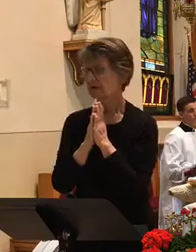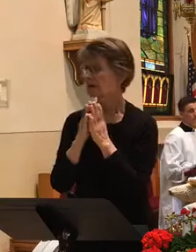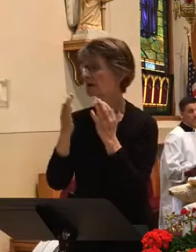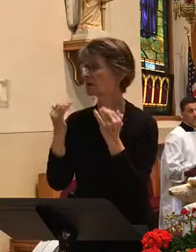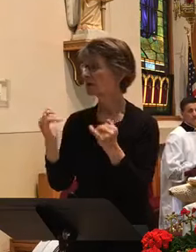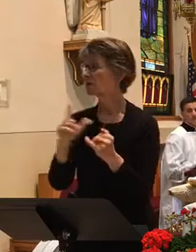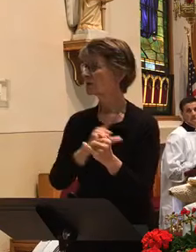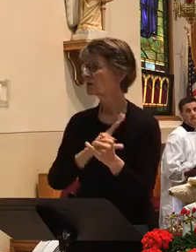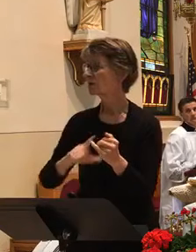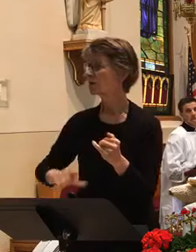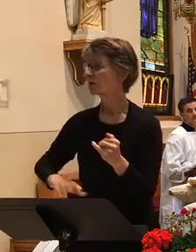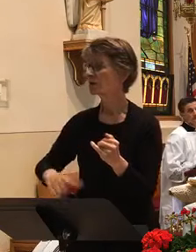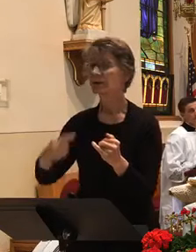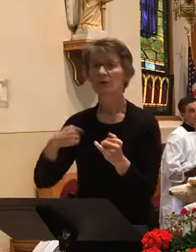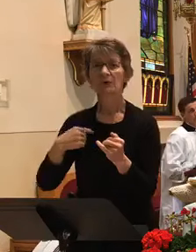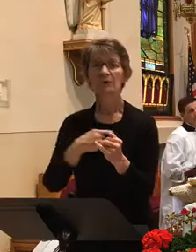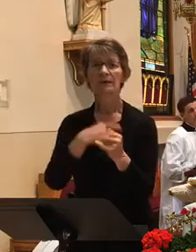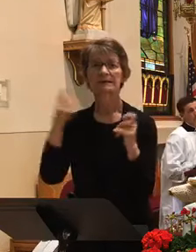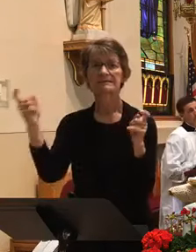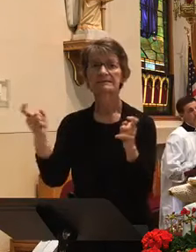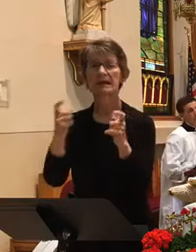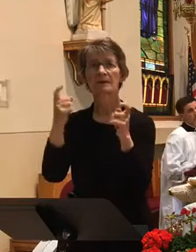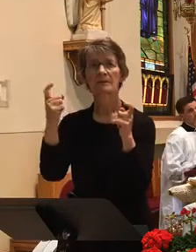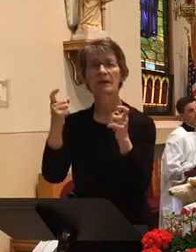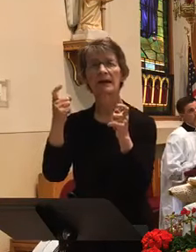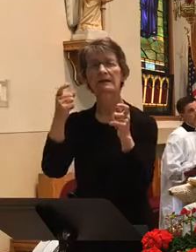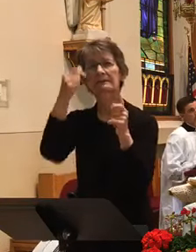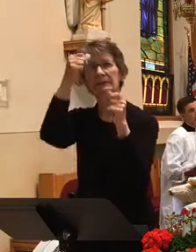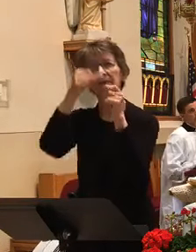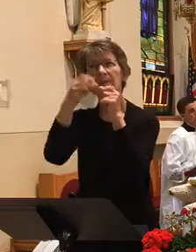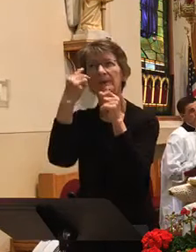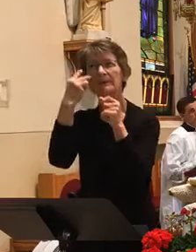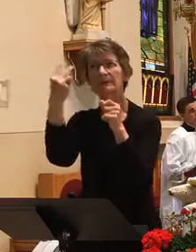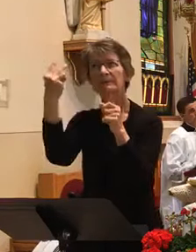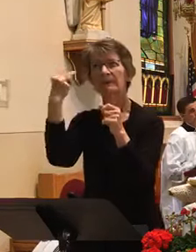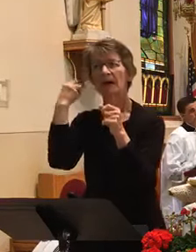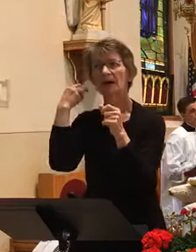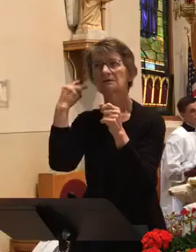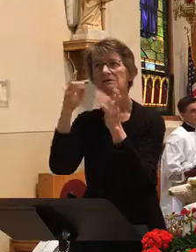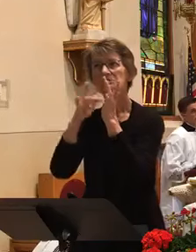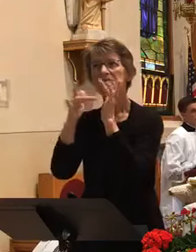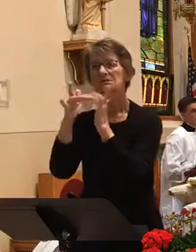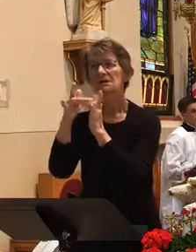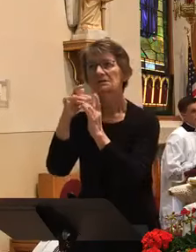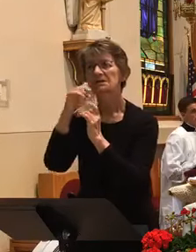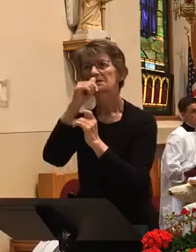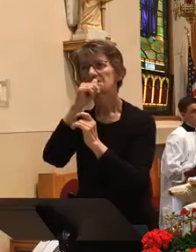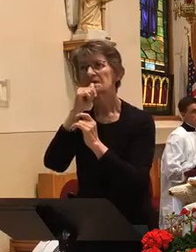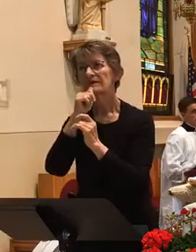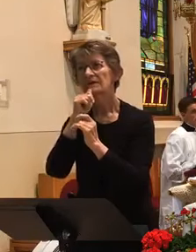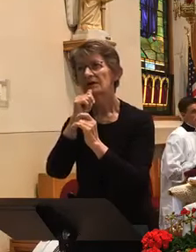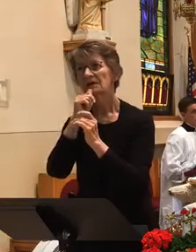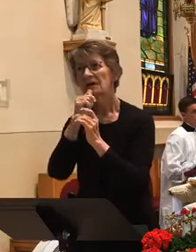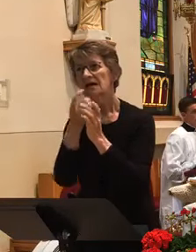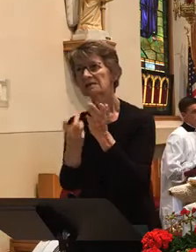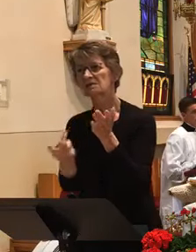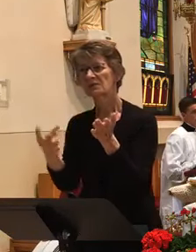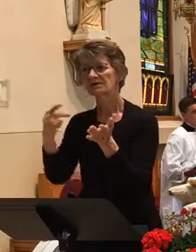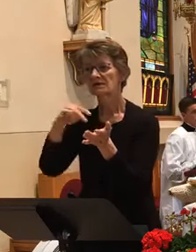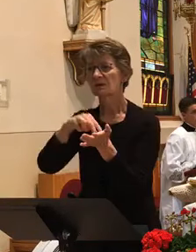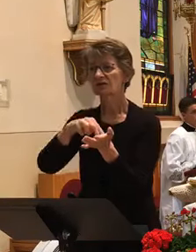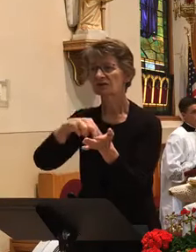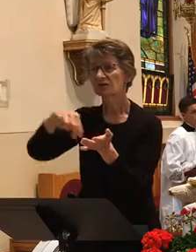Therefore, O Lord, as we celebrate the memorial of the Blessed Passion, the resurrection from the dead, and the